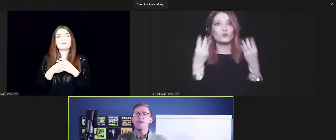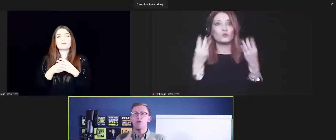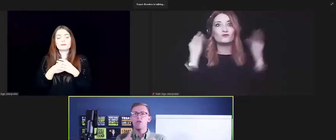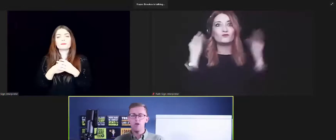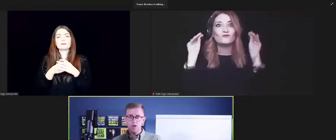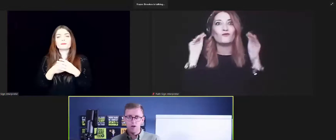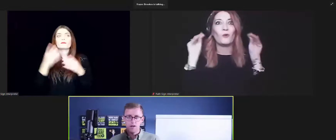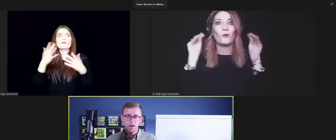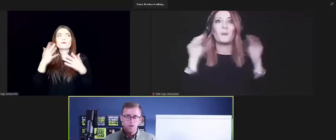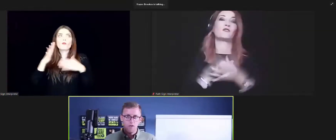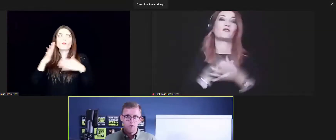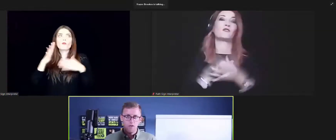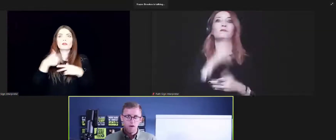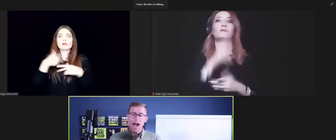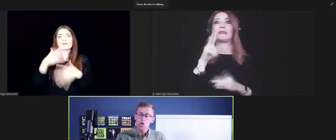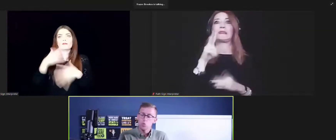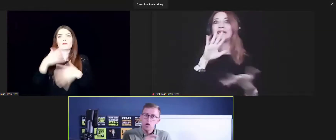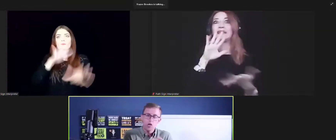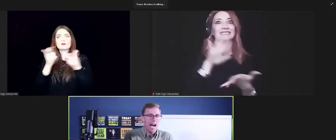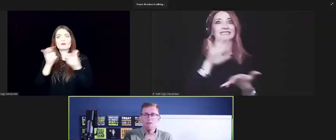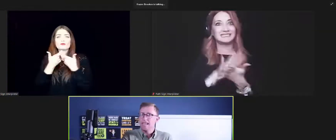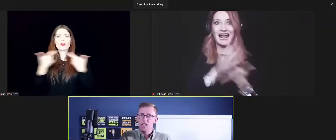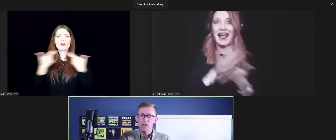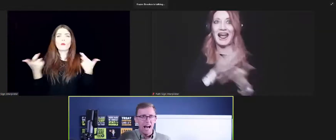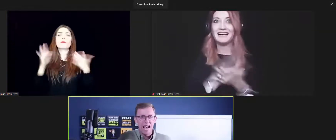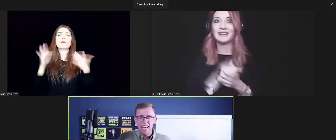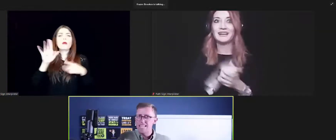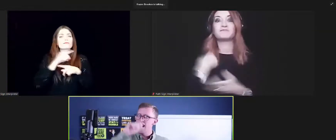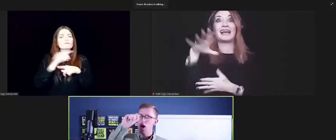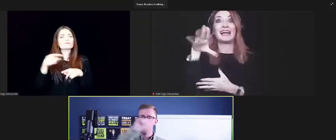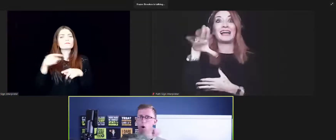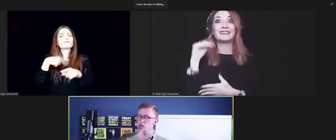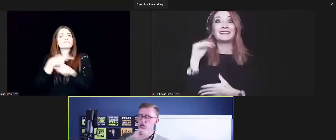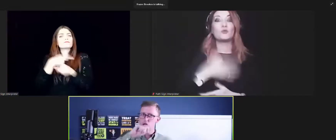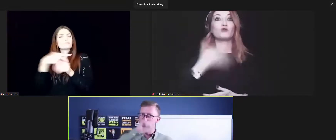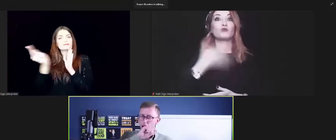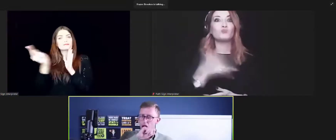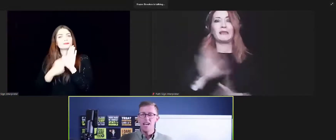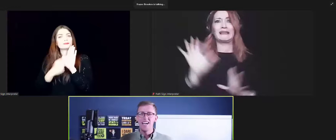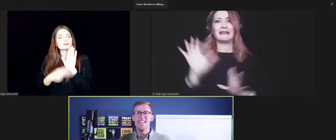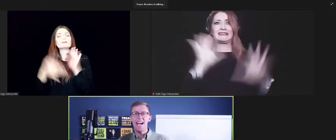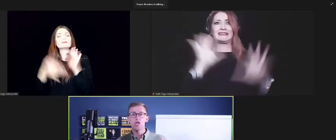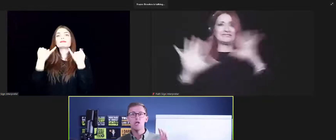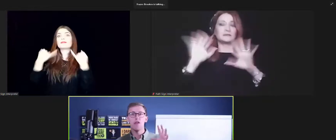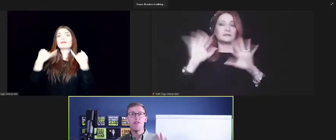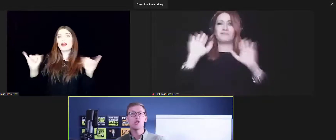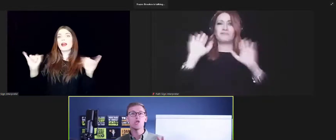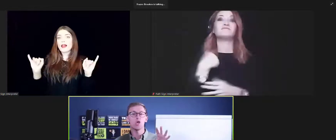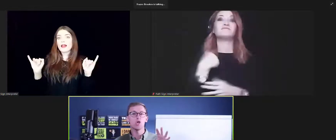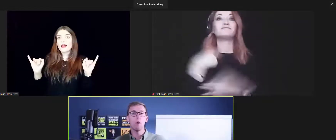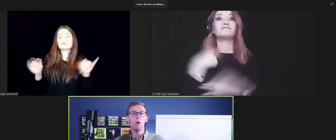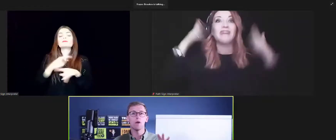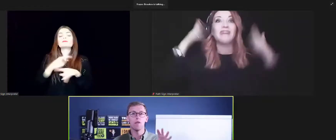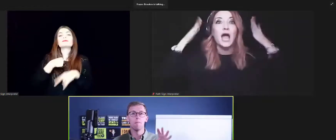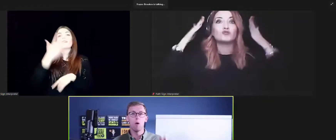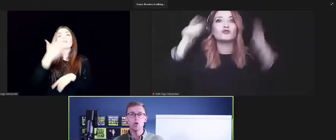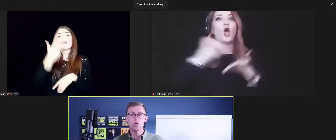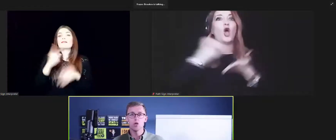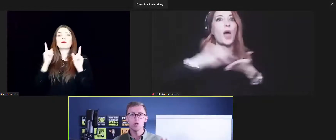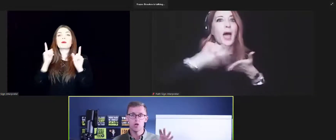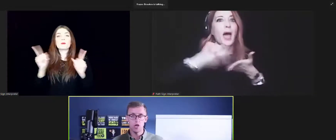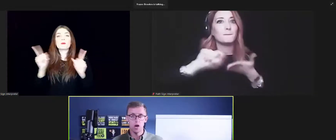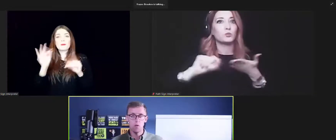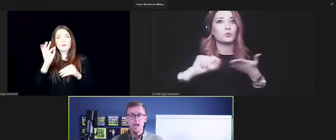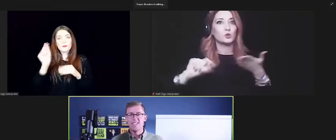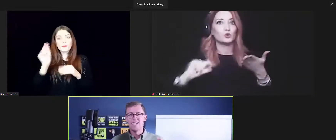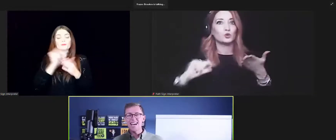each session, right, I just want you to have like a little highlighter or put a star next to the things that spoke the most to